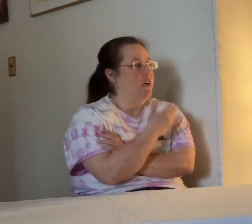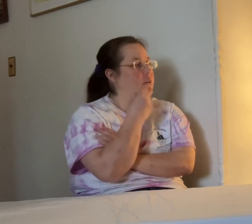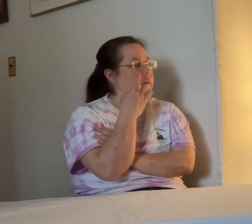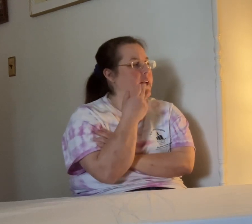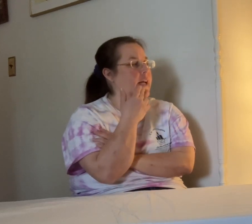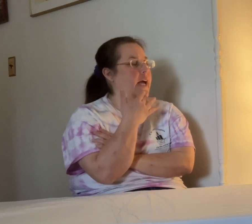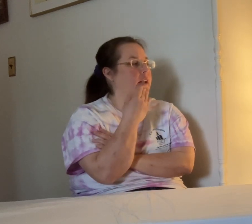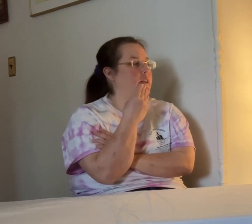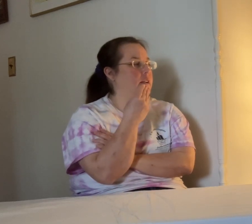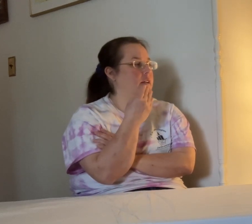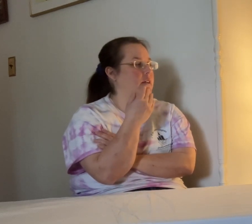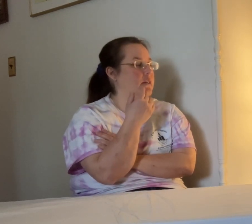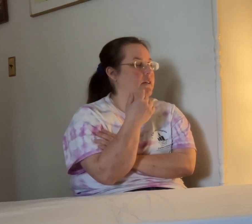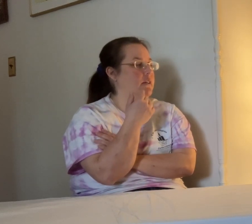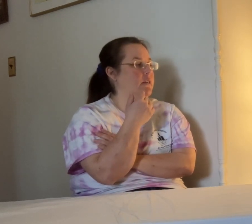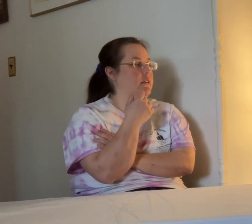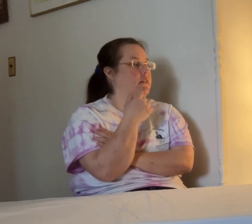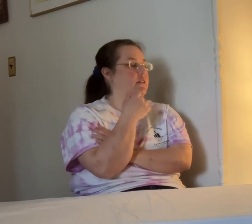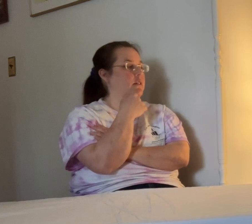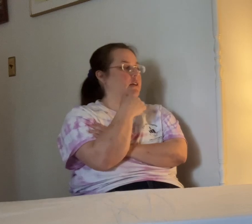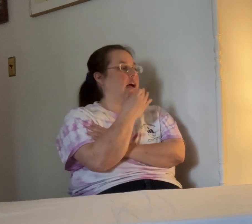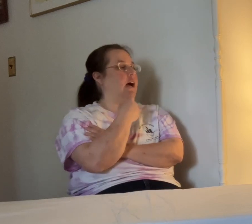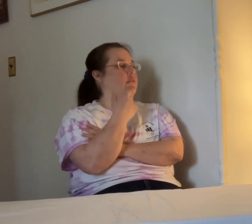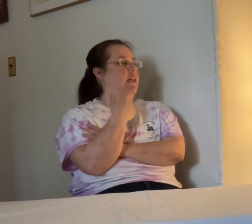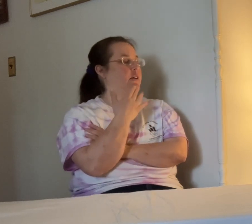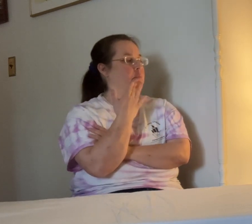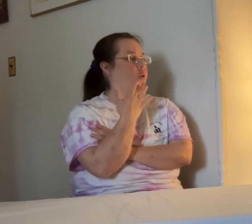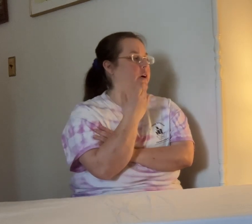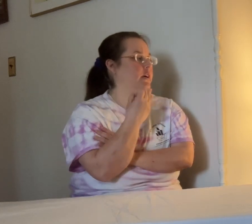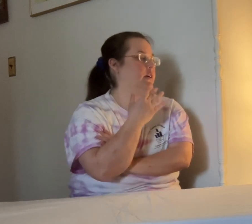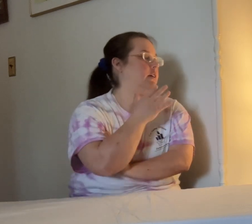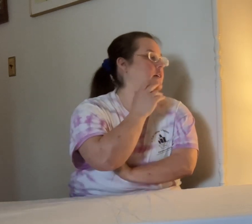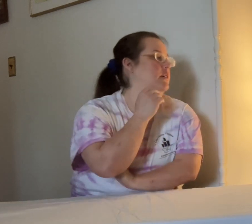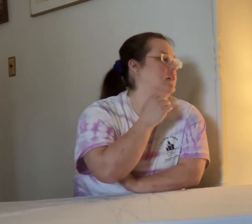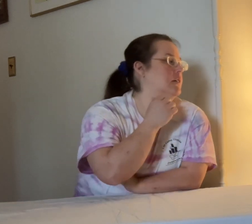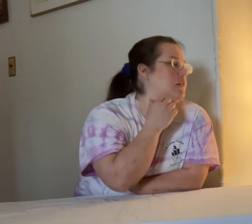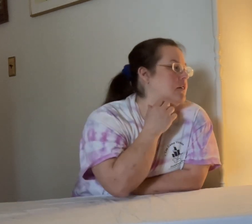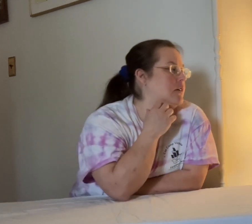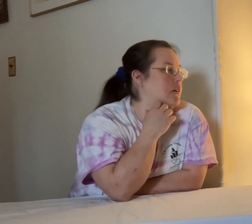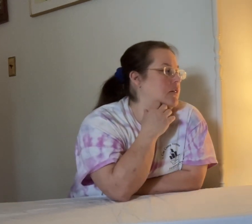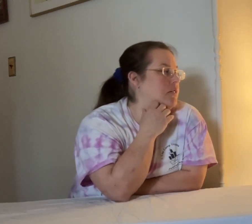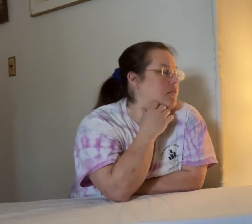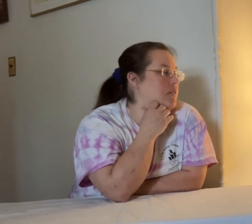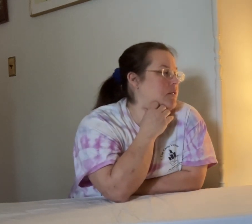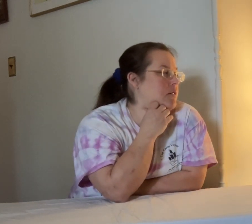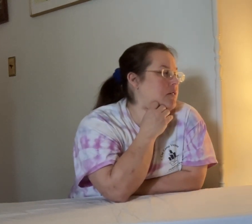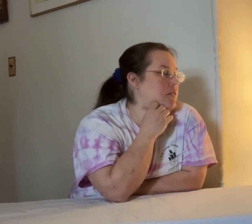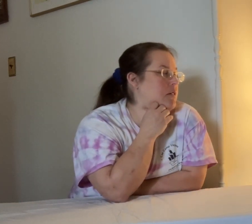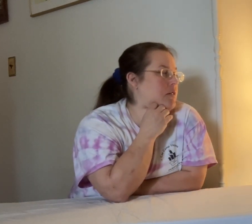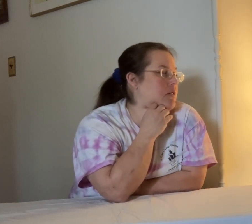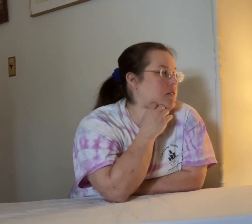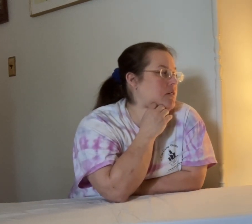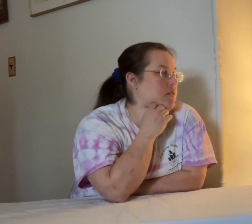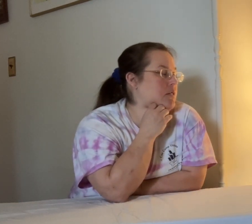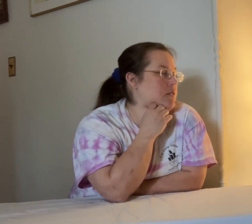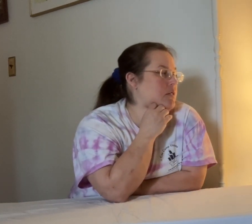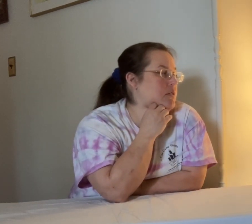Read it again out loud more. The respondent also states that all